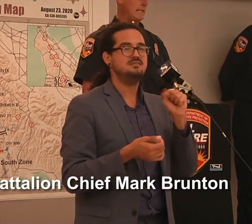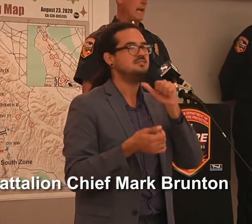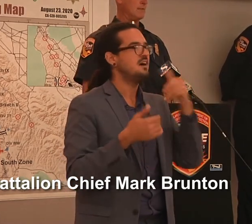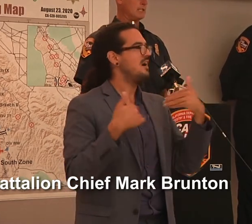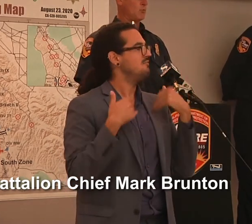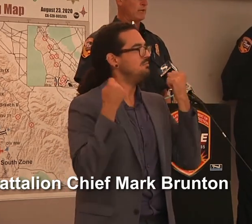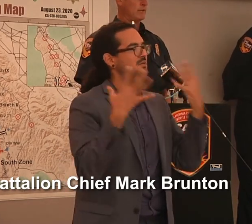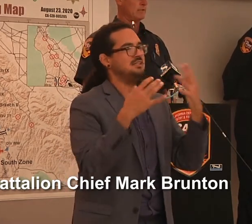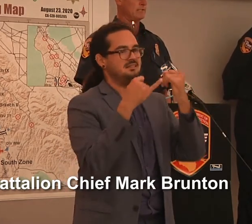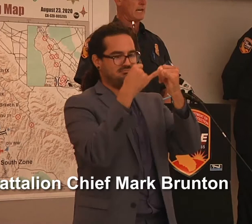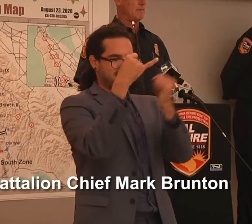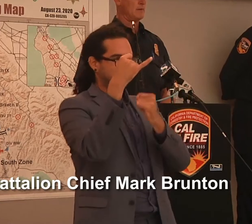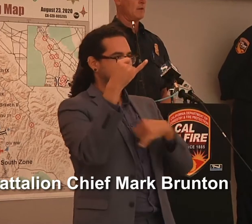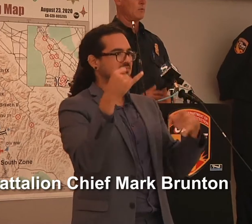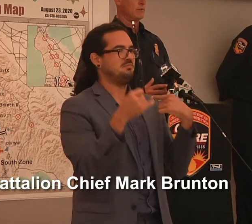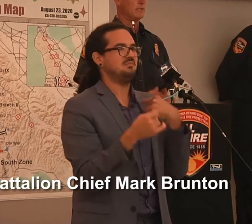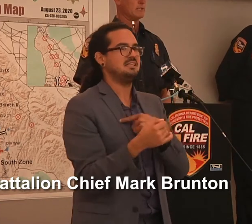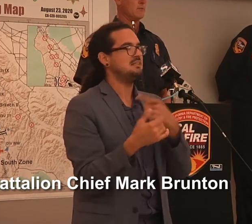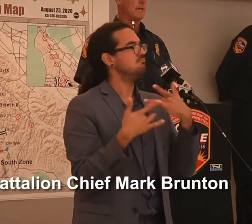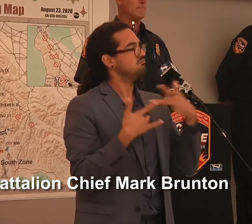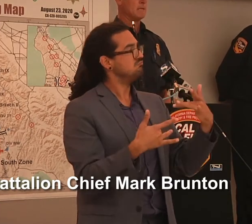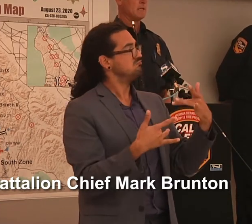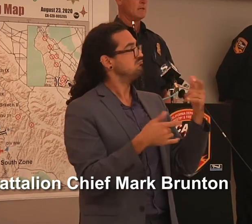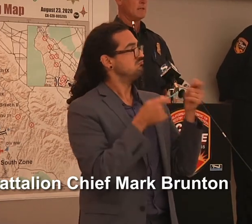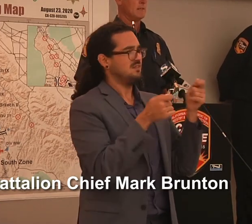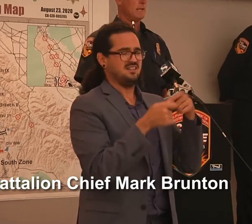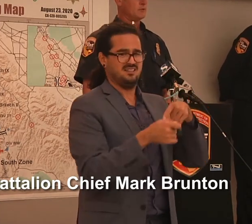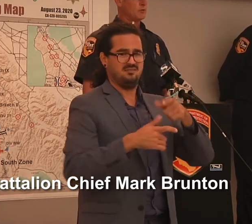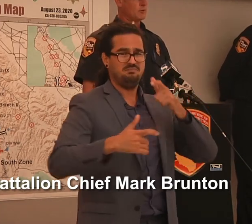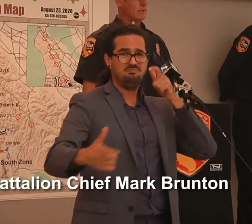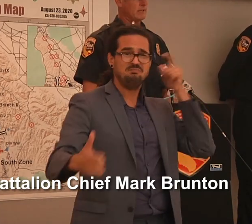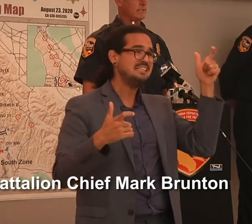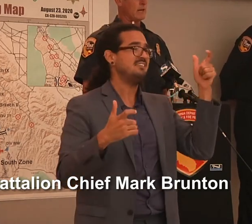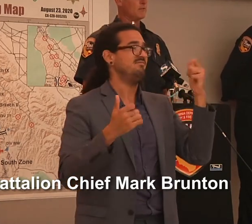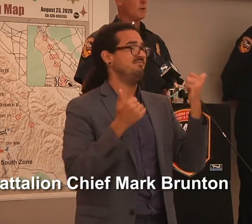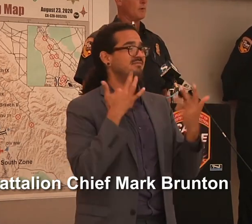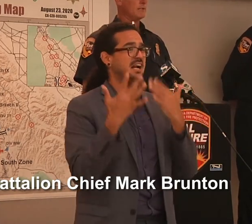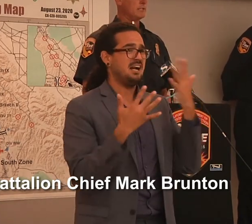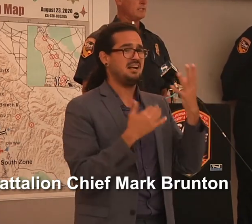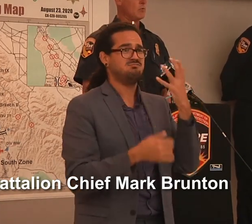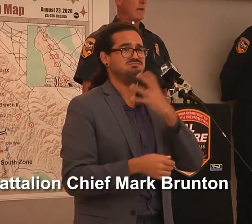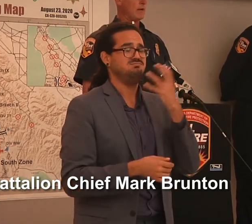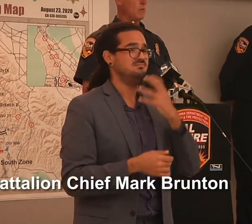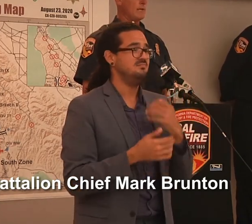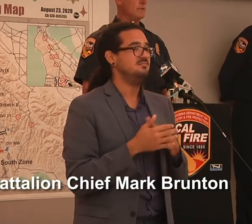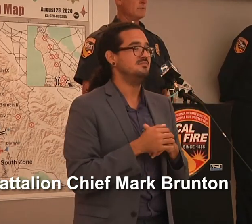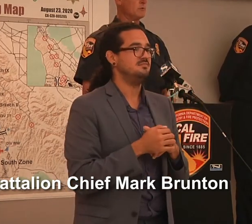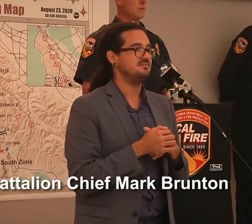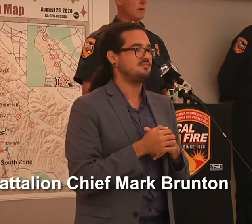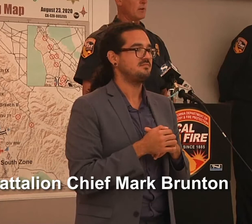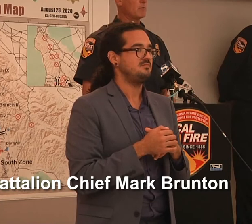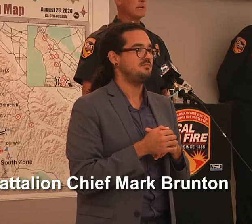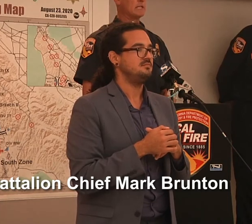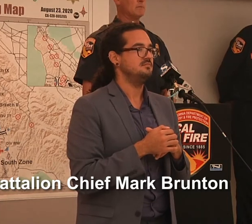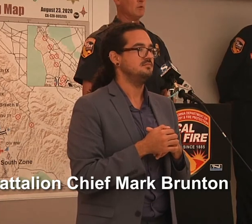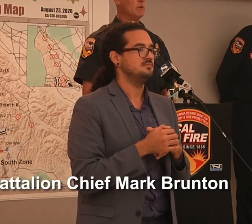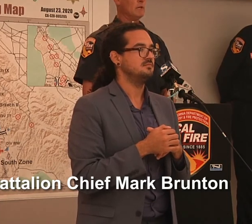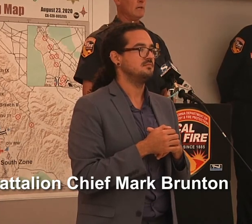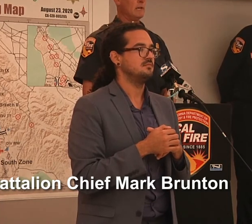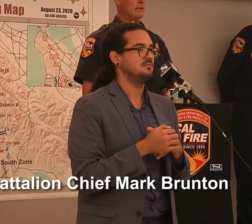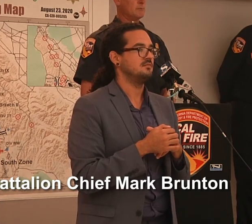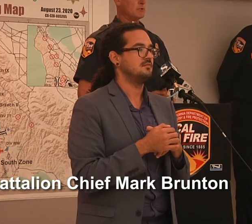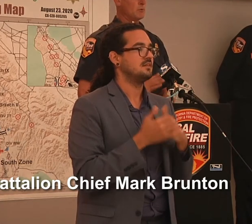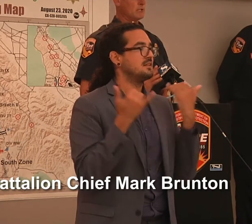or like to have at this point in time within this event, then certainly these outflow winds, these erratic winds, which are very